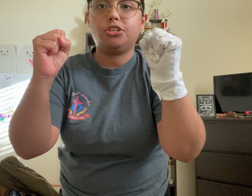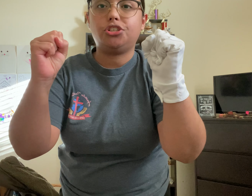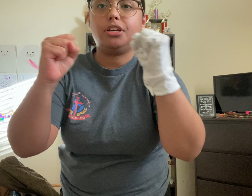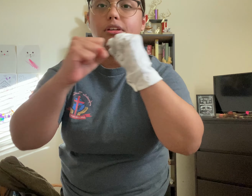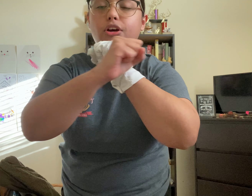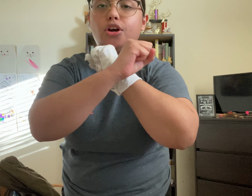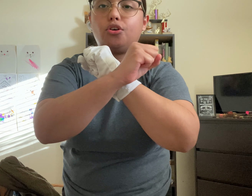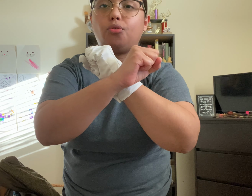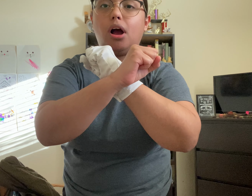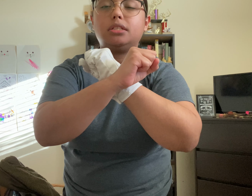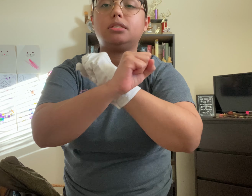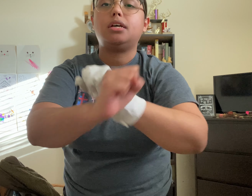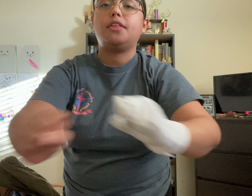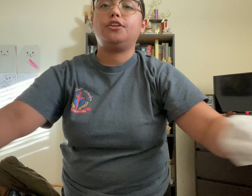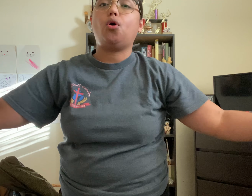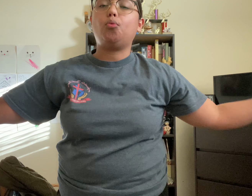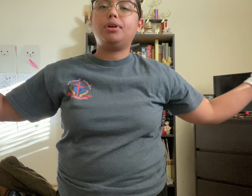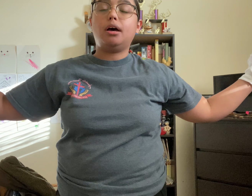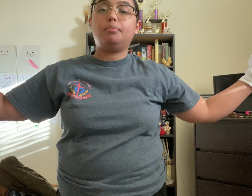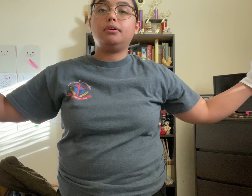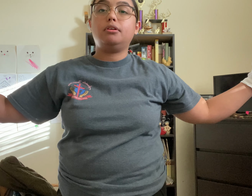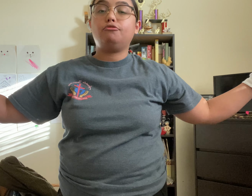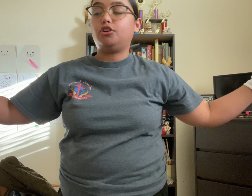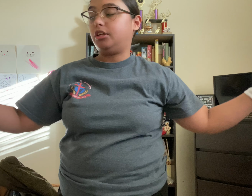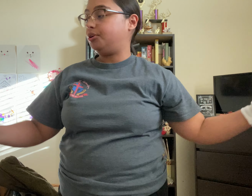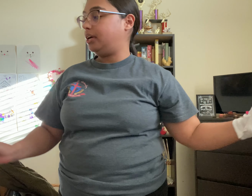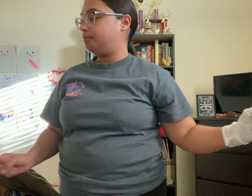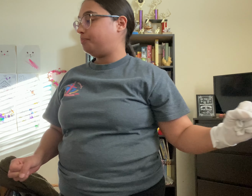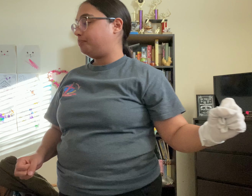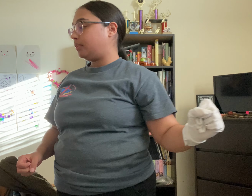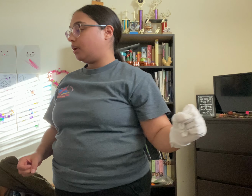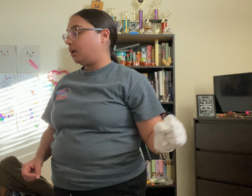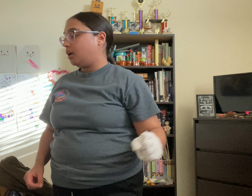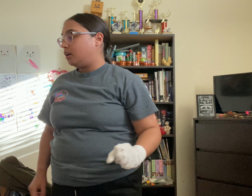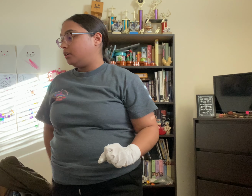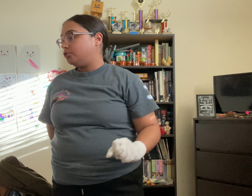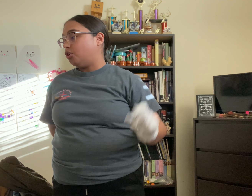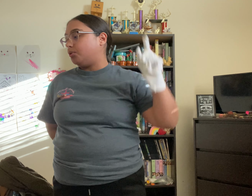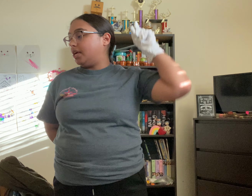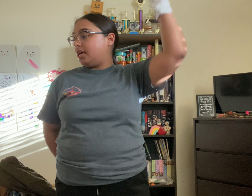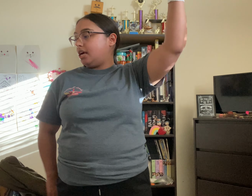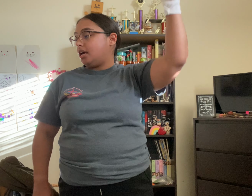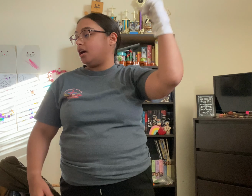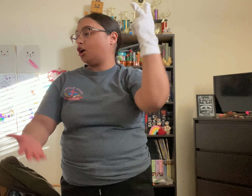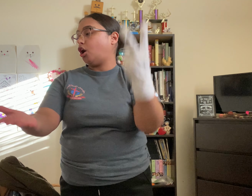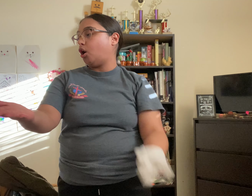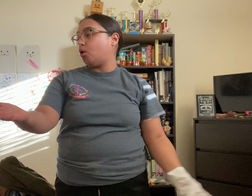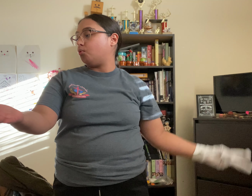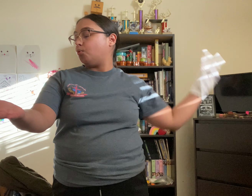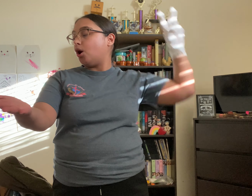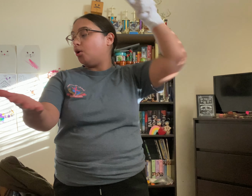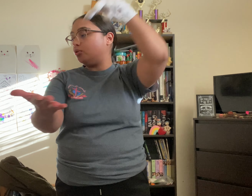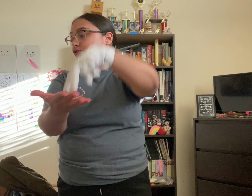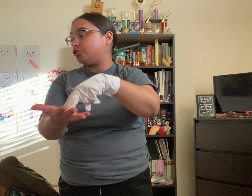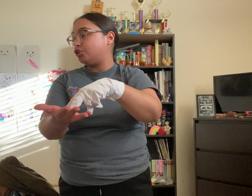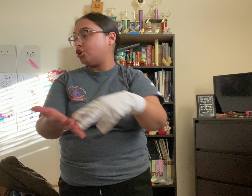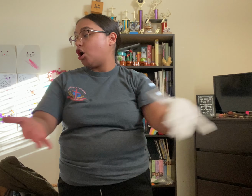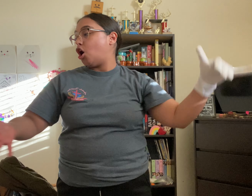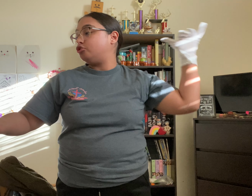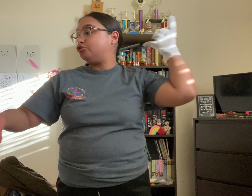position, crossed, and then you open up for liberty. So he rose